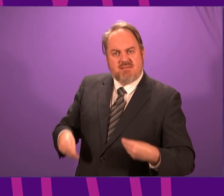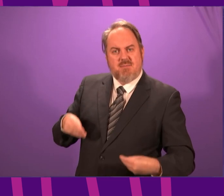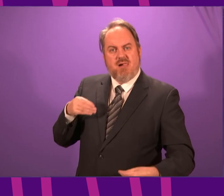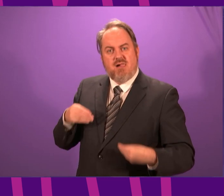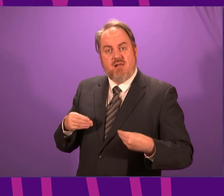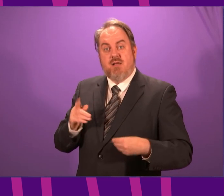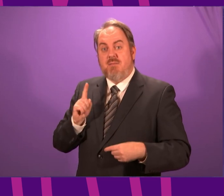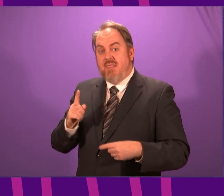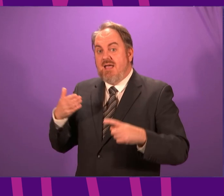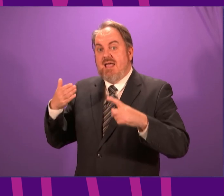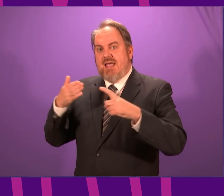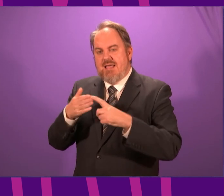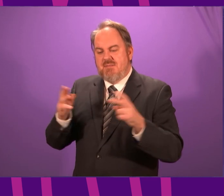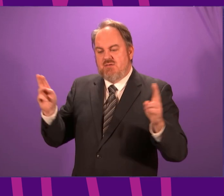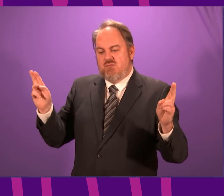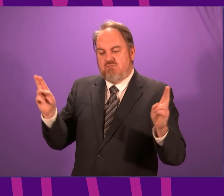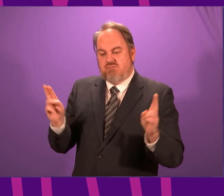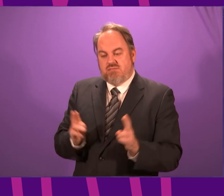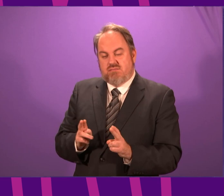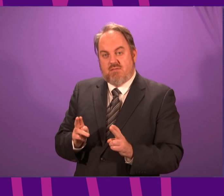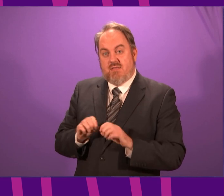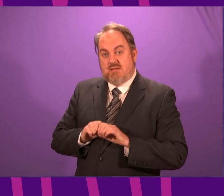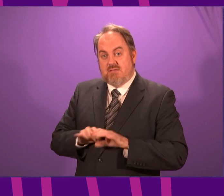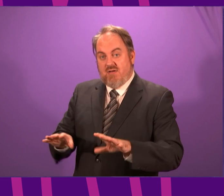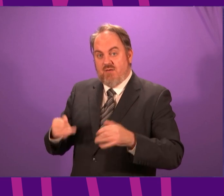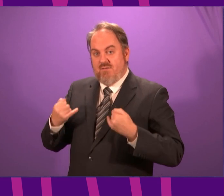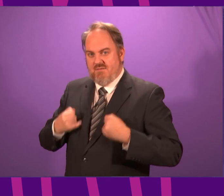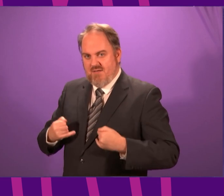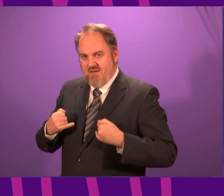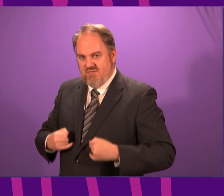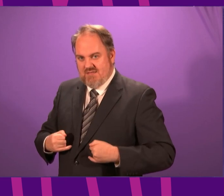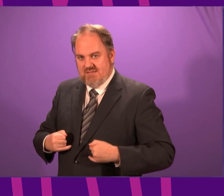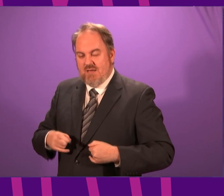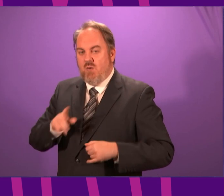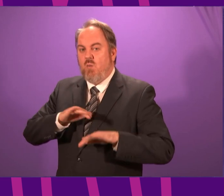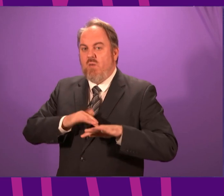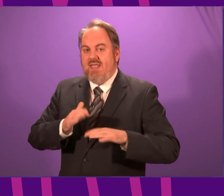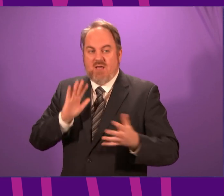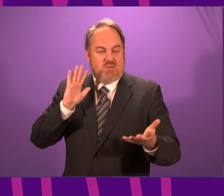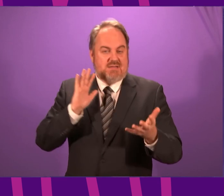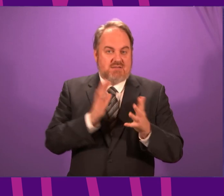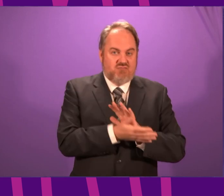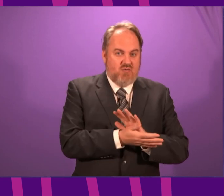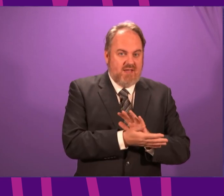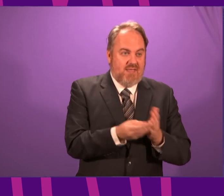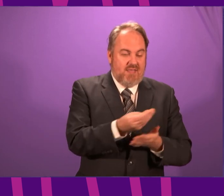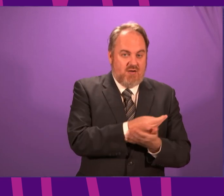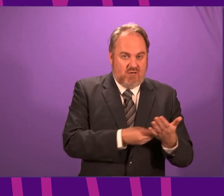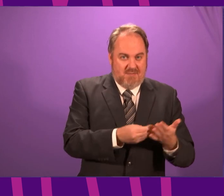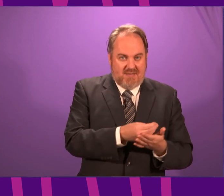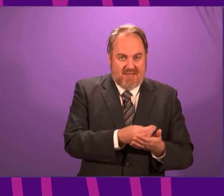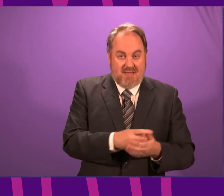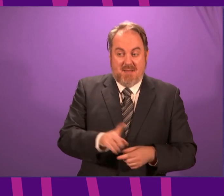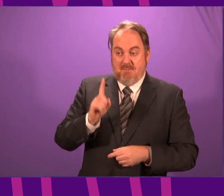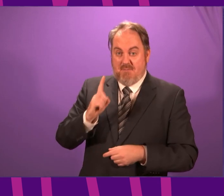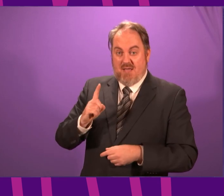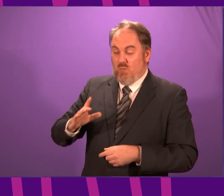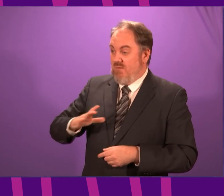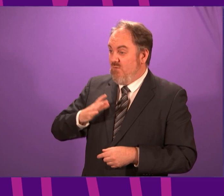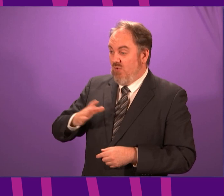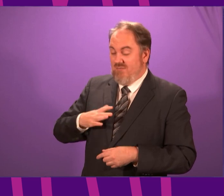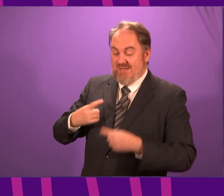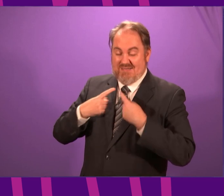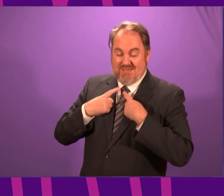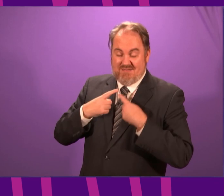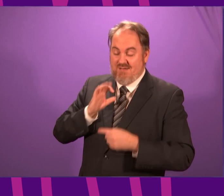of the virus with as limited economic and social impact as is possible. But as my colleagues have expressed throughout